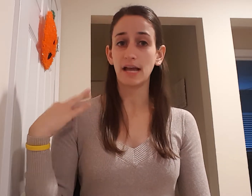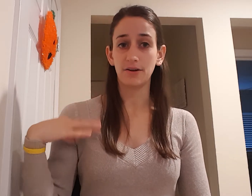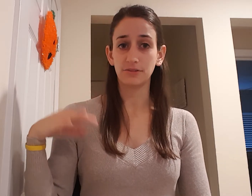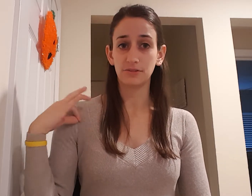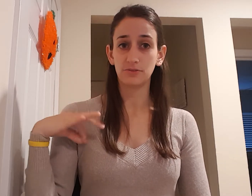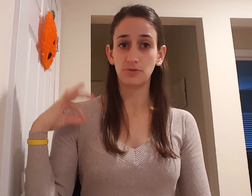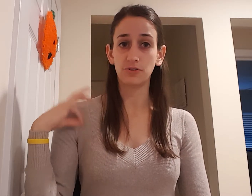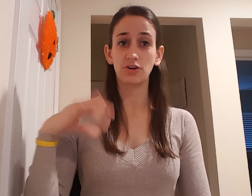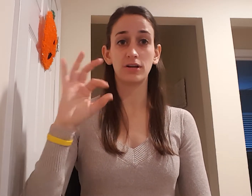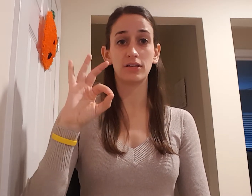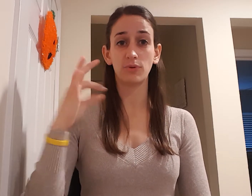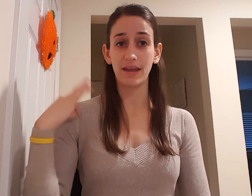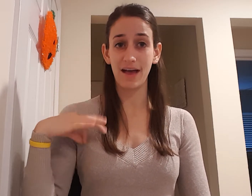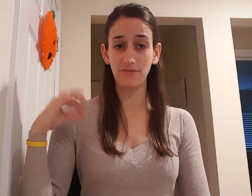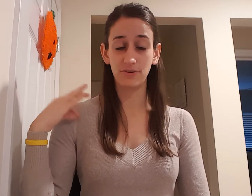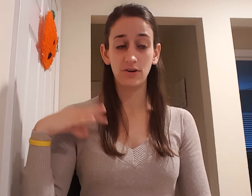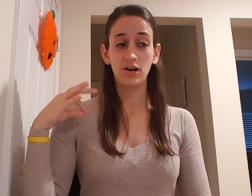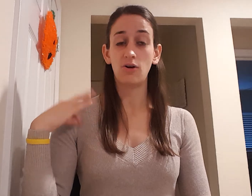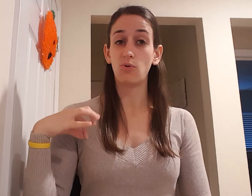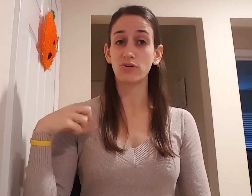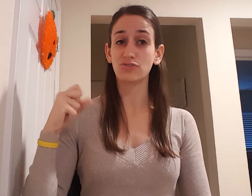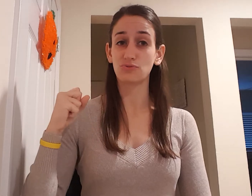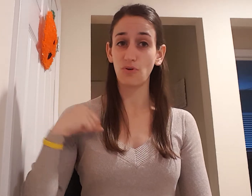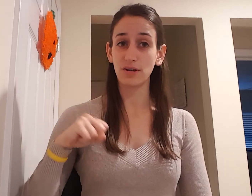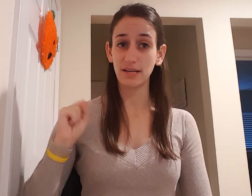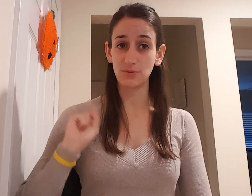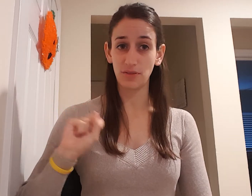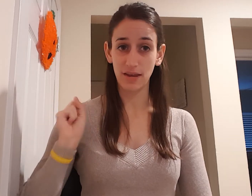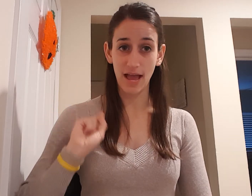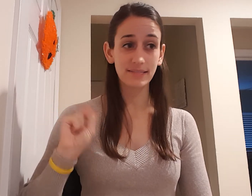house, so fraternity is with an F, or sorority is with an S.